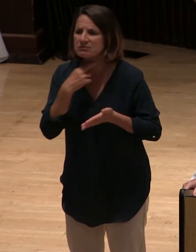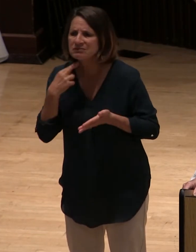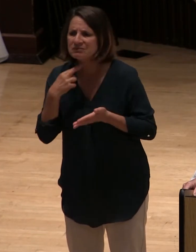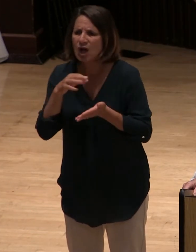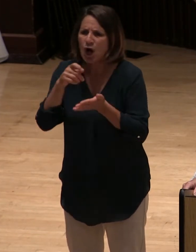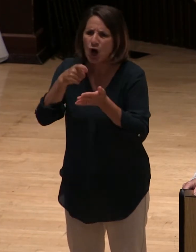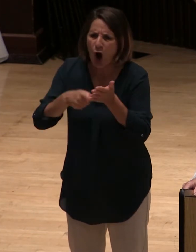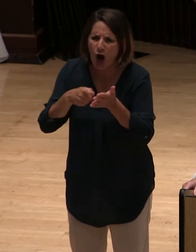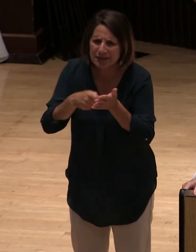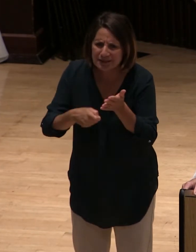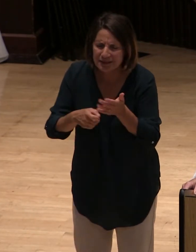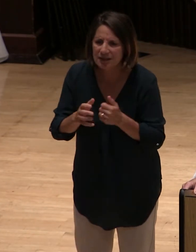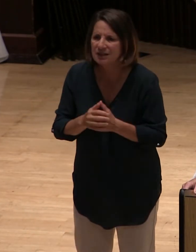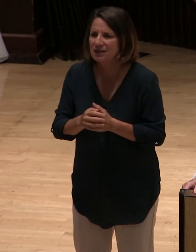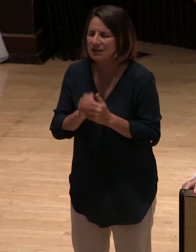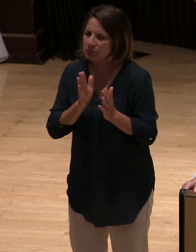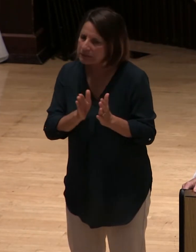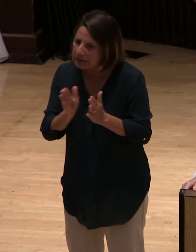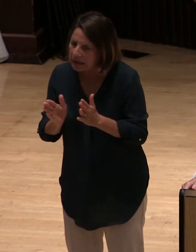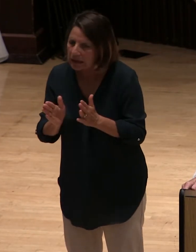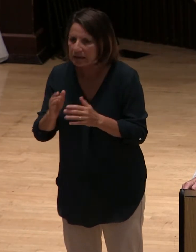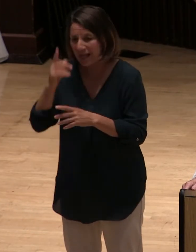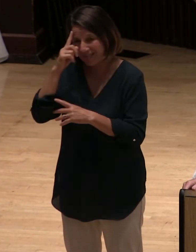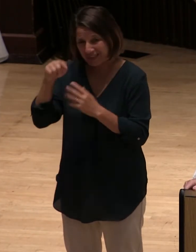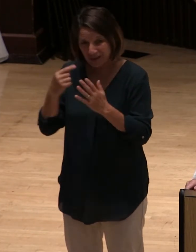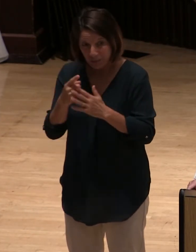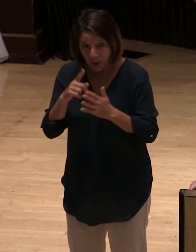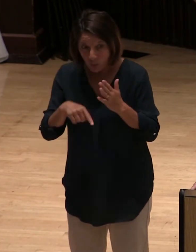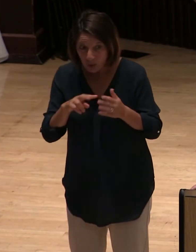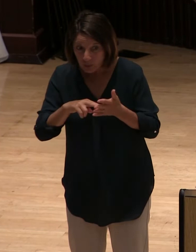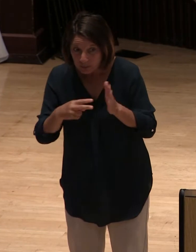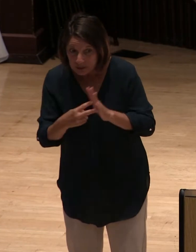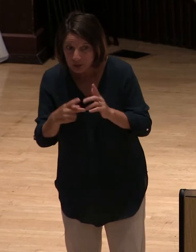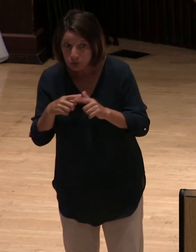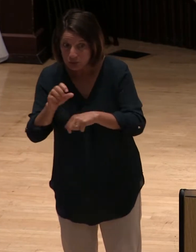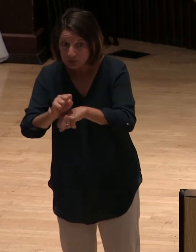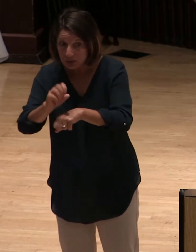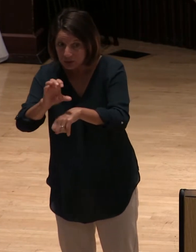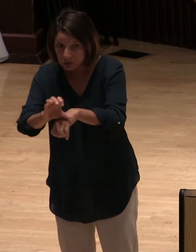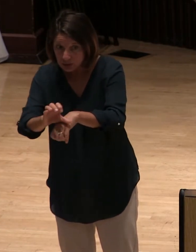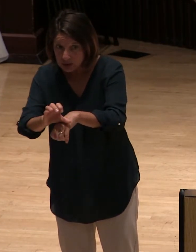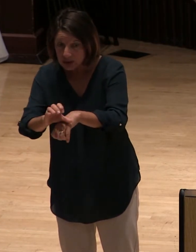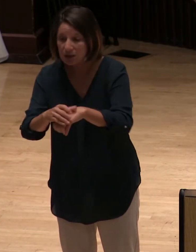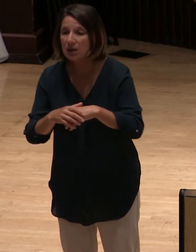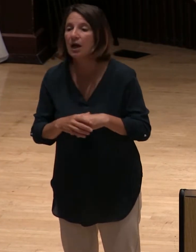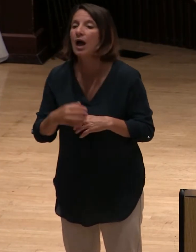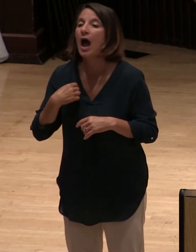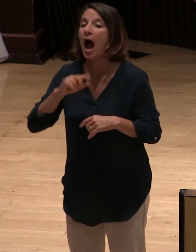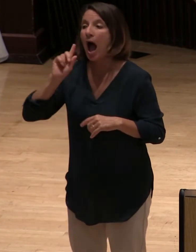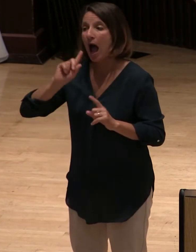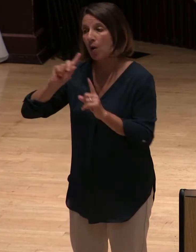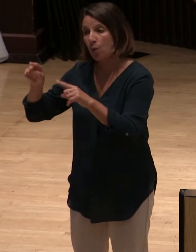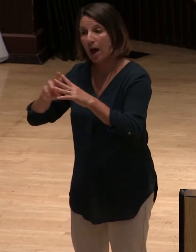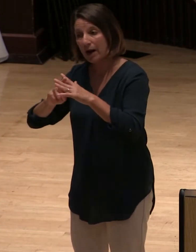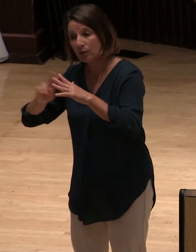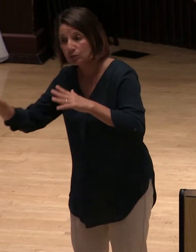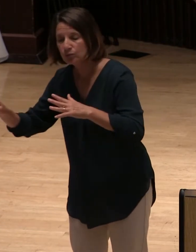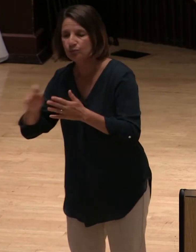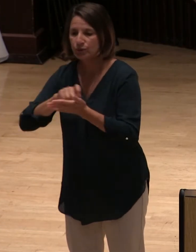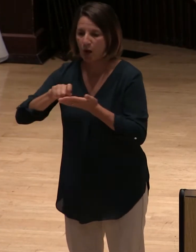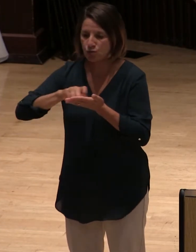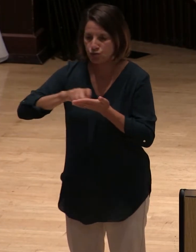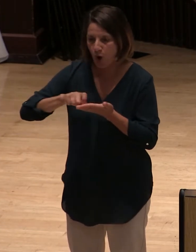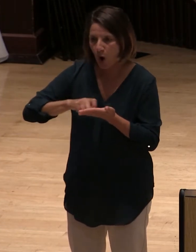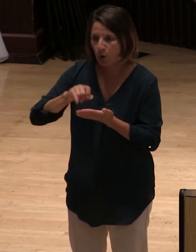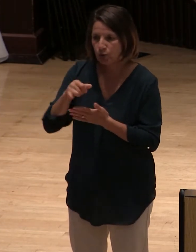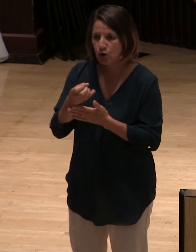to plan, to think about what it would mean to leave Spiritus Christi. I went on retreat, wrote in my journal,